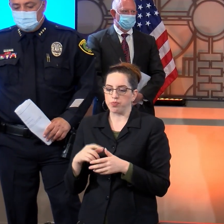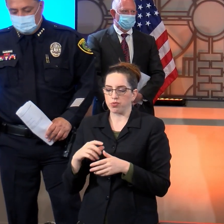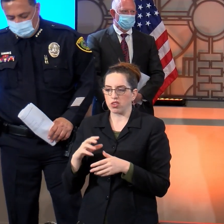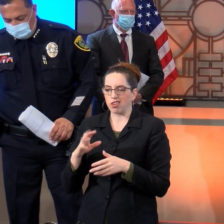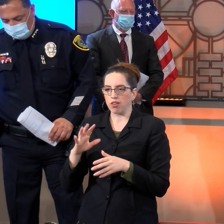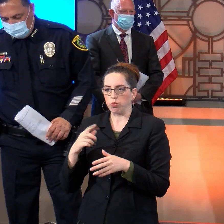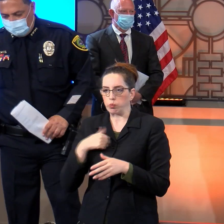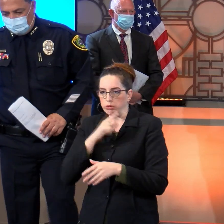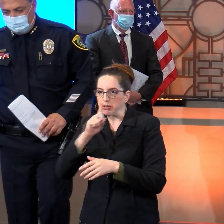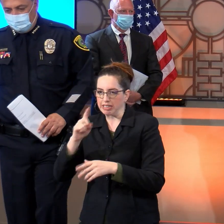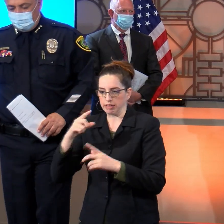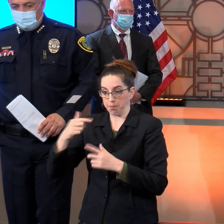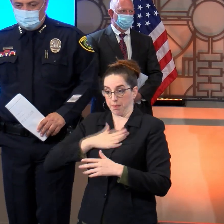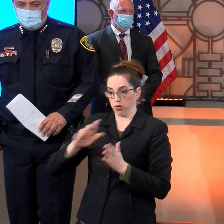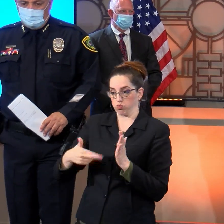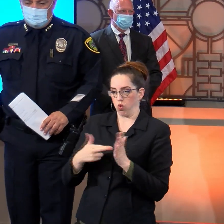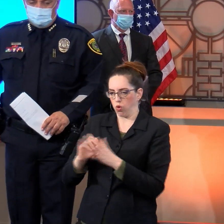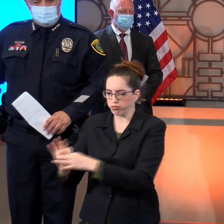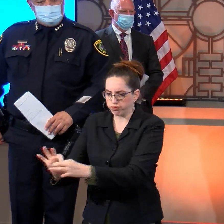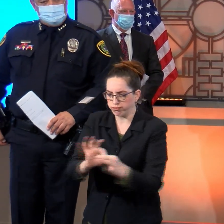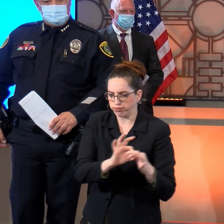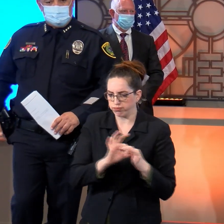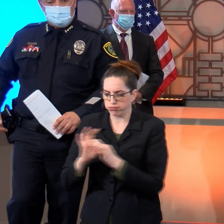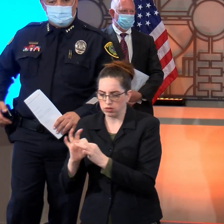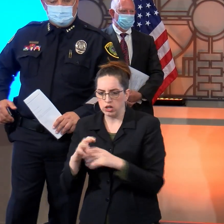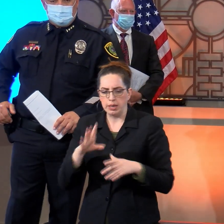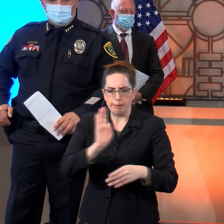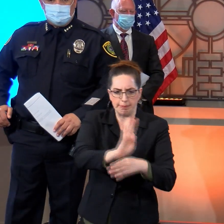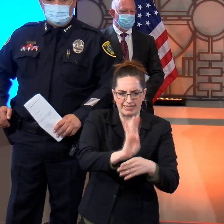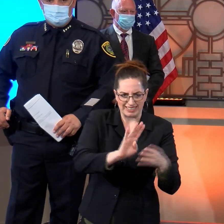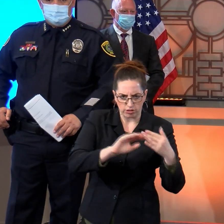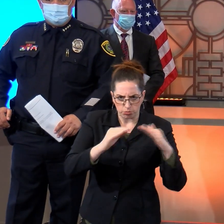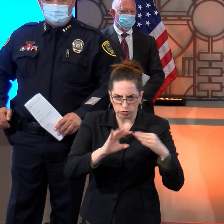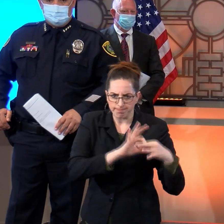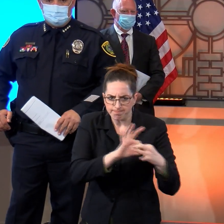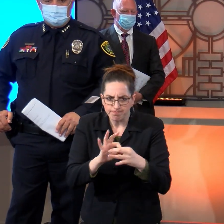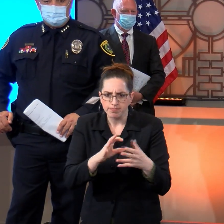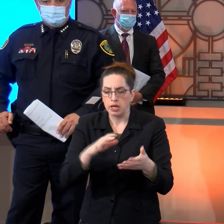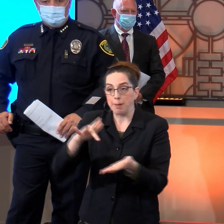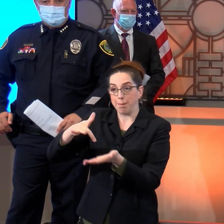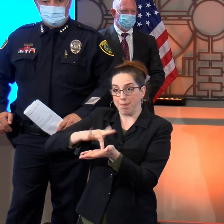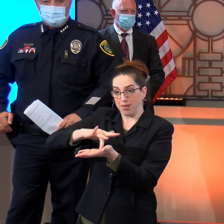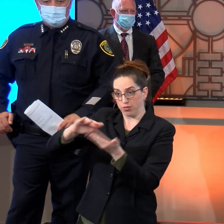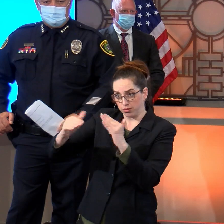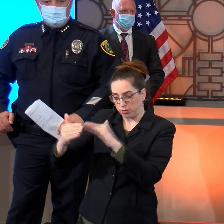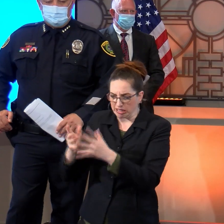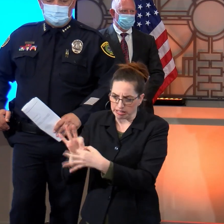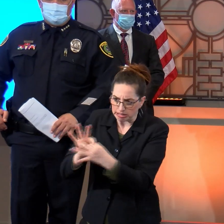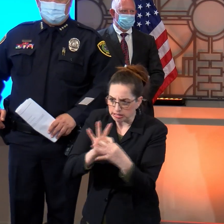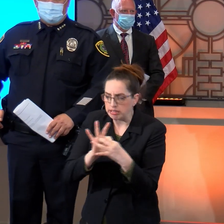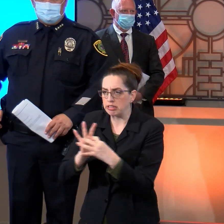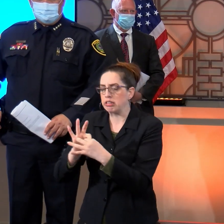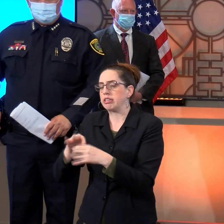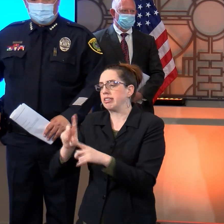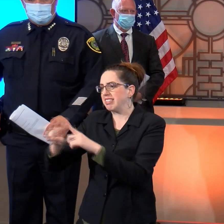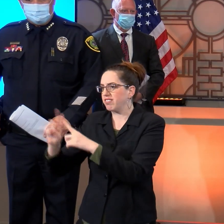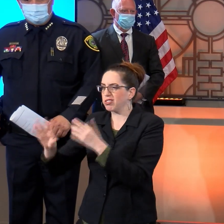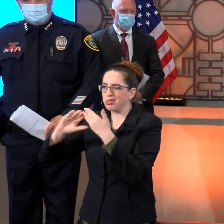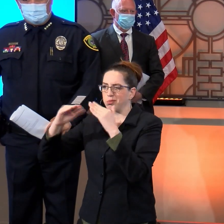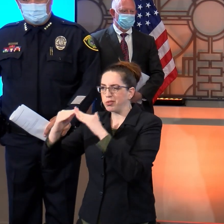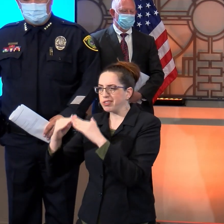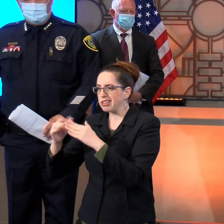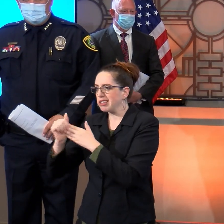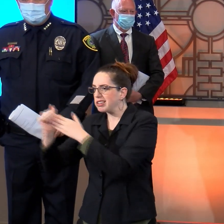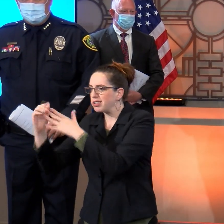so we've been very actively working with the business community, very much with the medical community, with civic leaders around